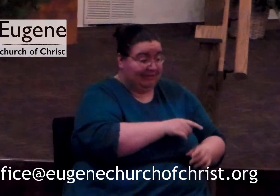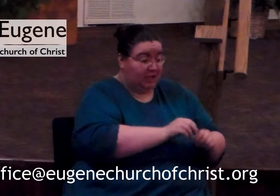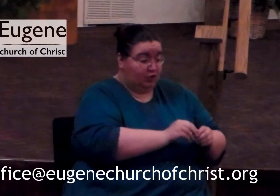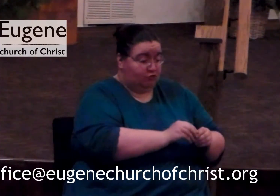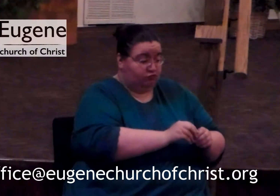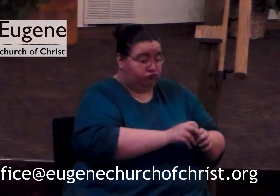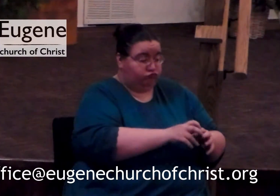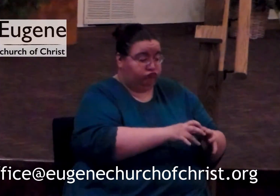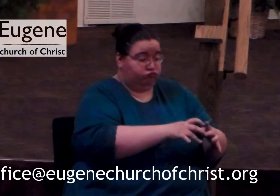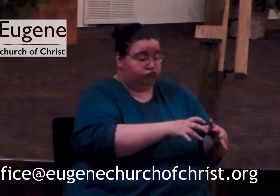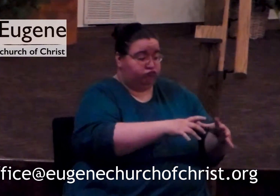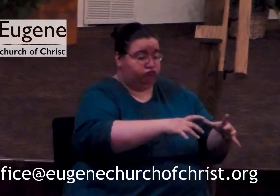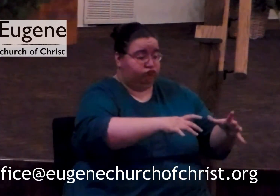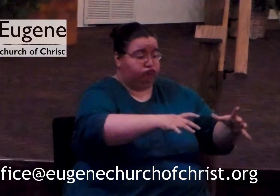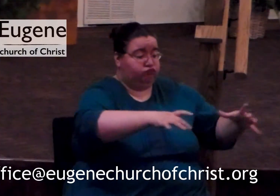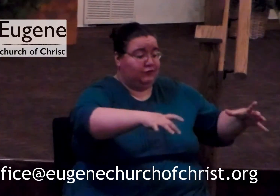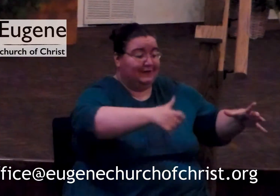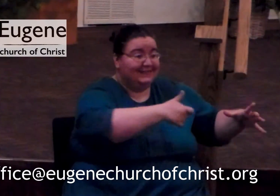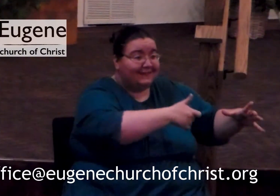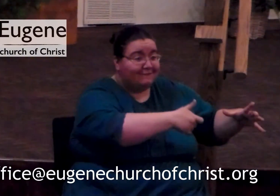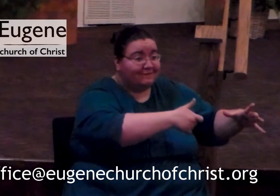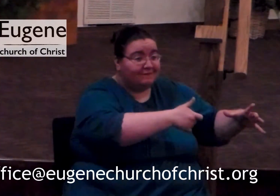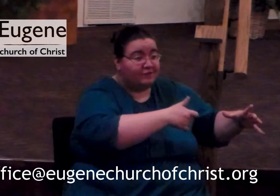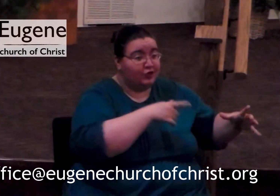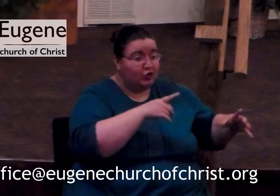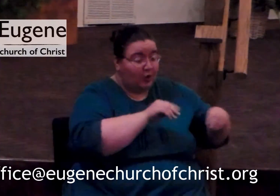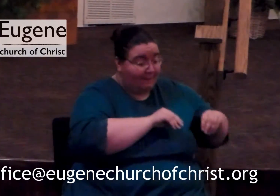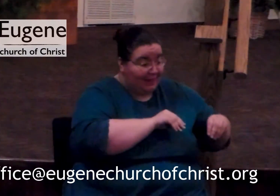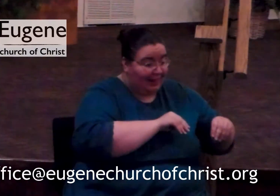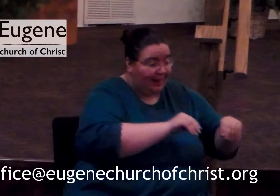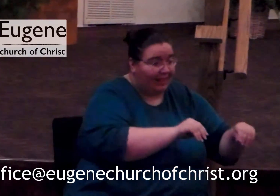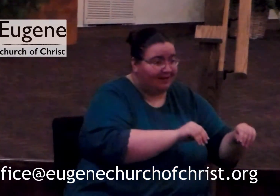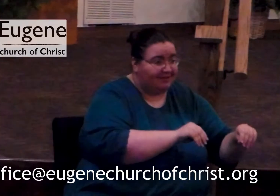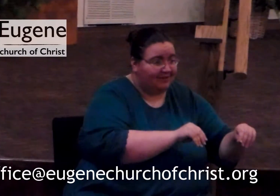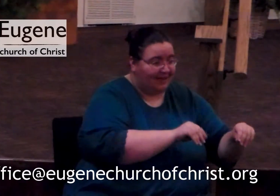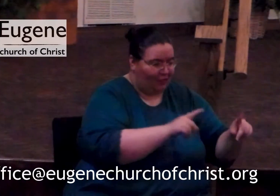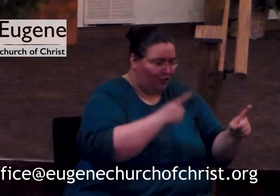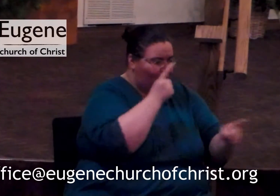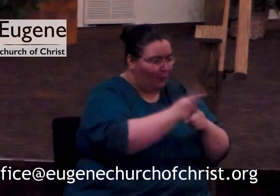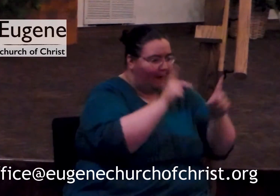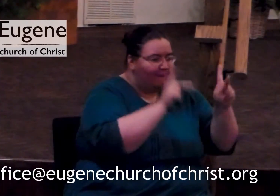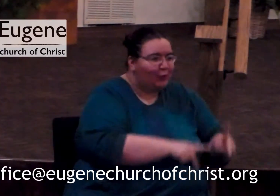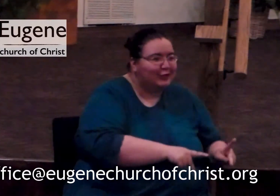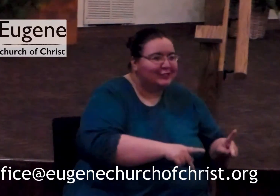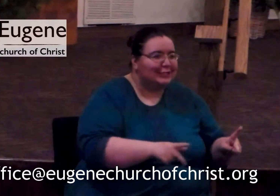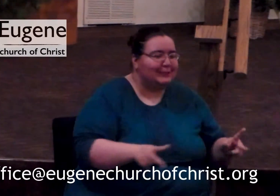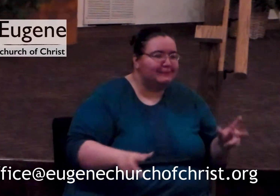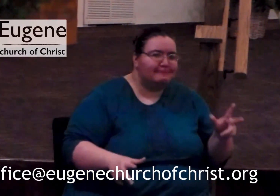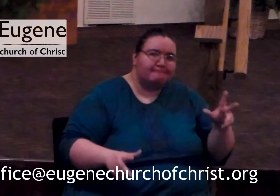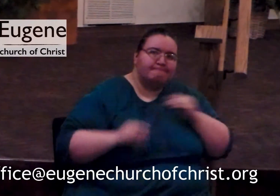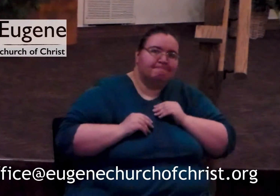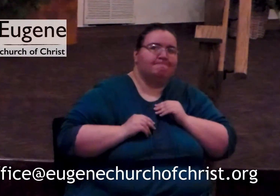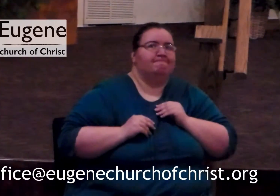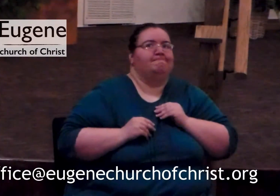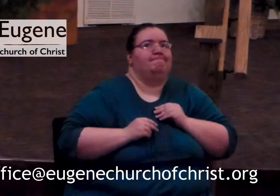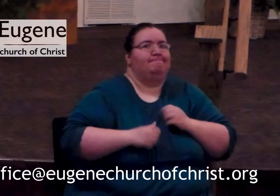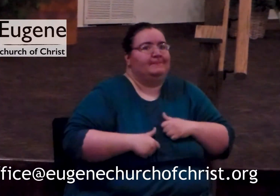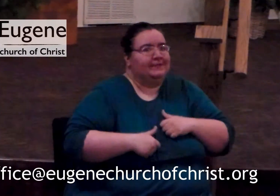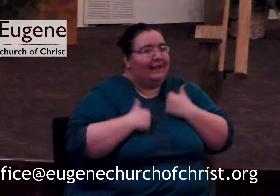When you plant the seed and the person who needs to hear it hears it and their life is changed by it, it is now